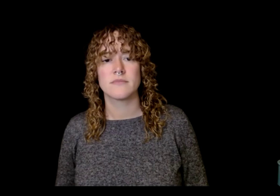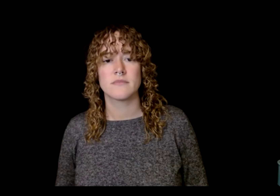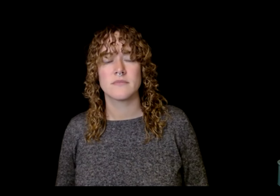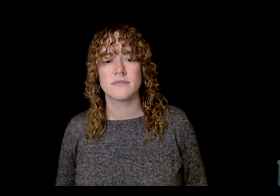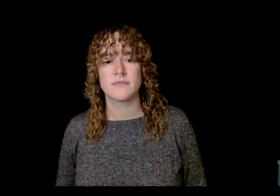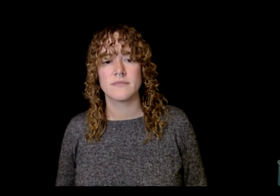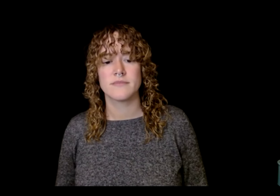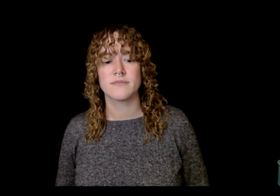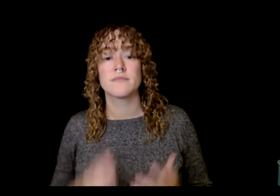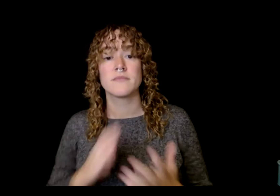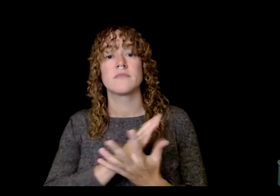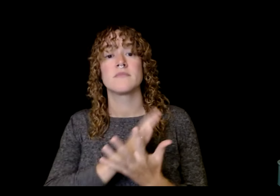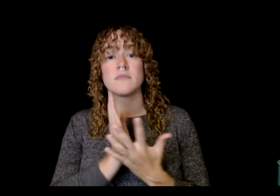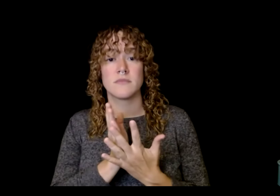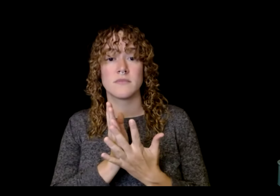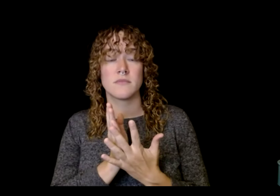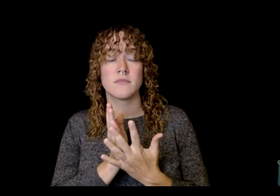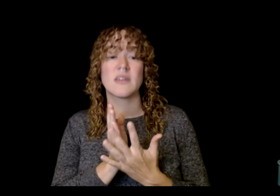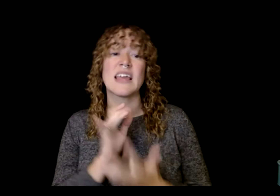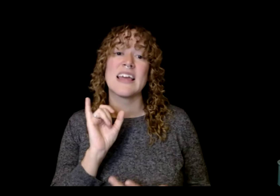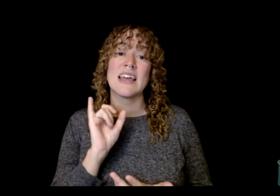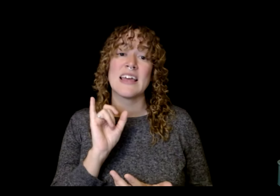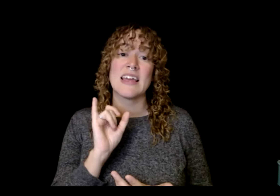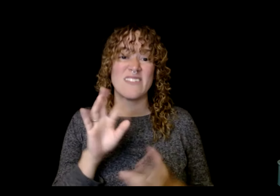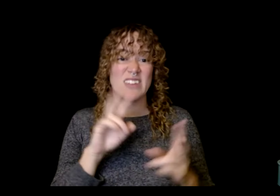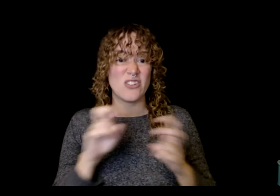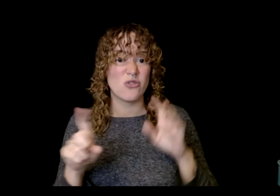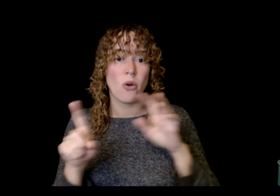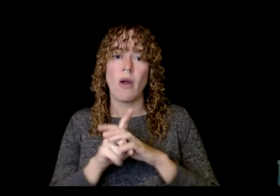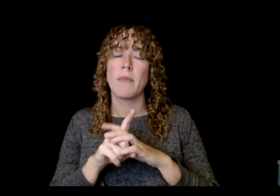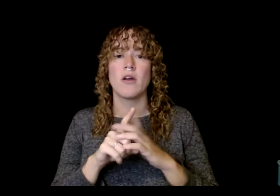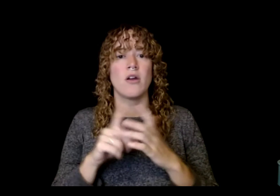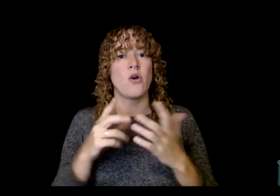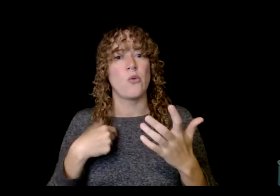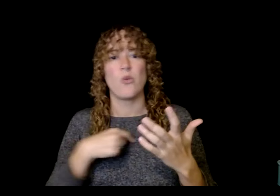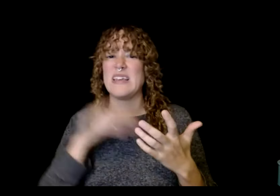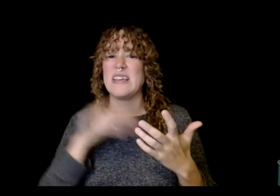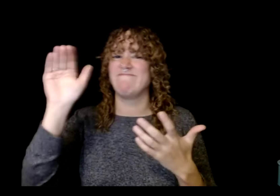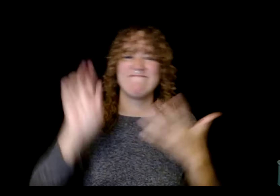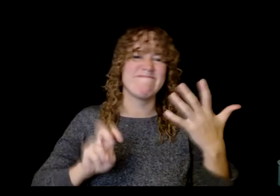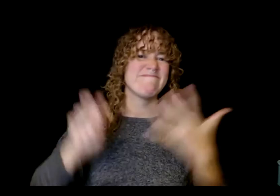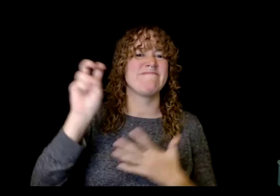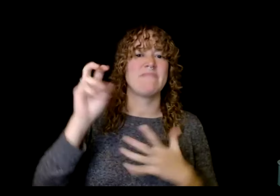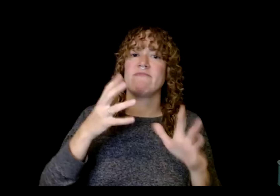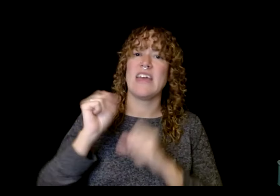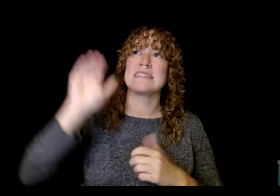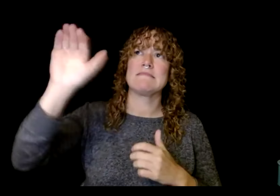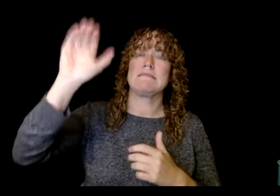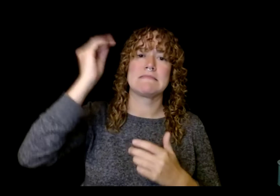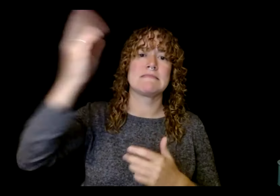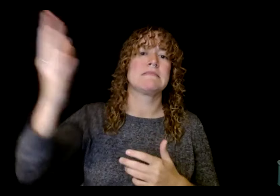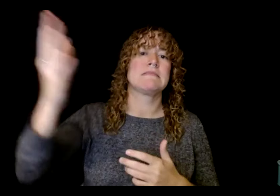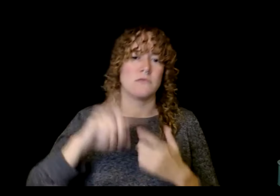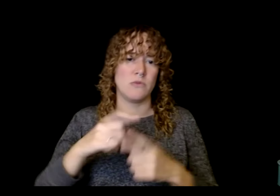The third is to escalate issues quickly for decision making. They use the